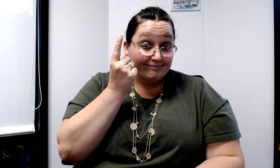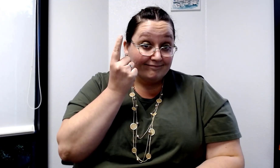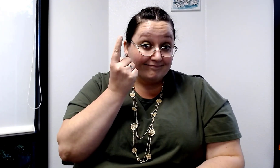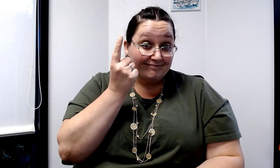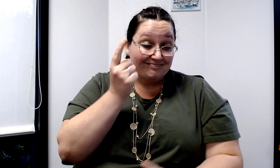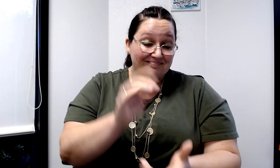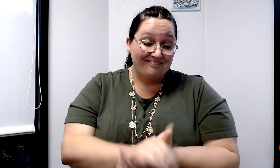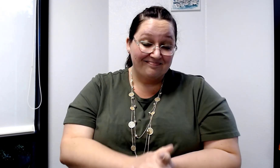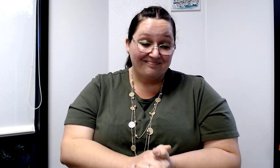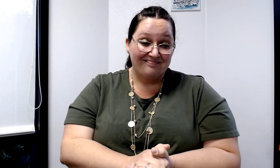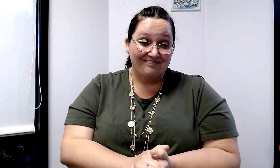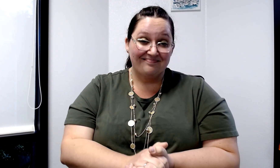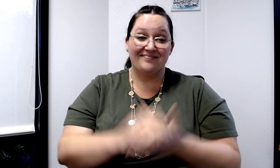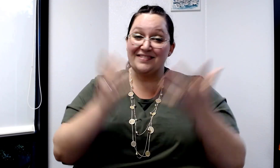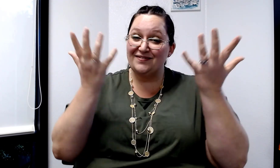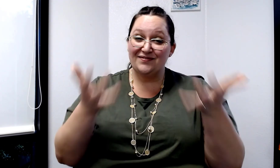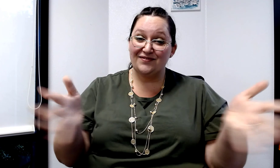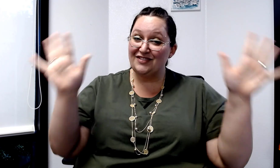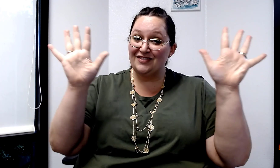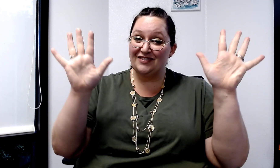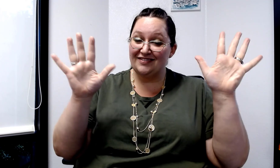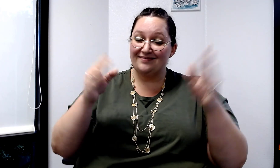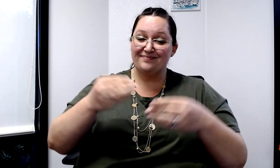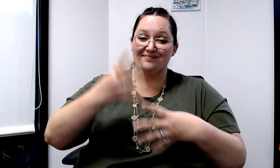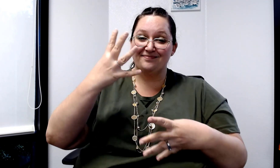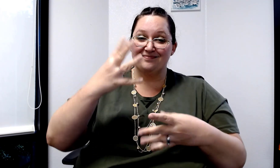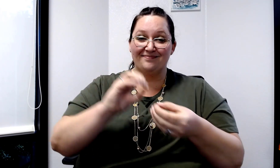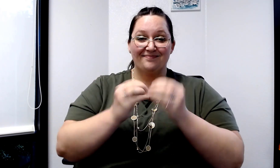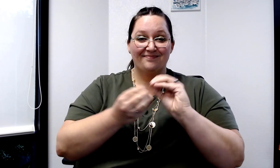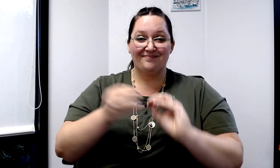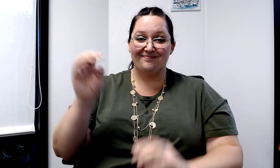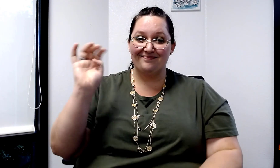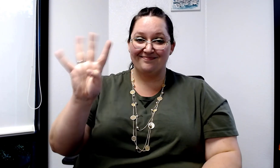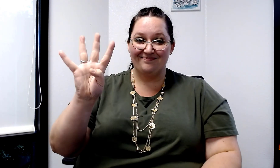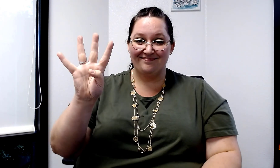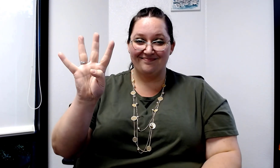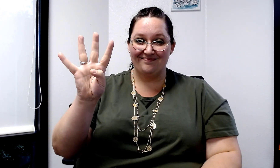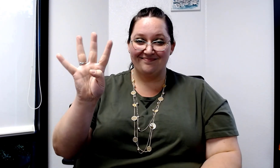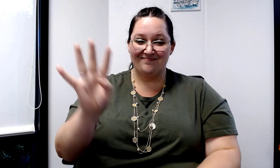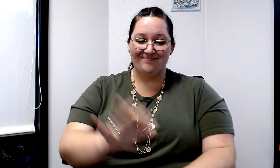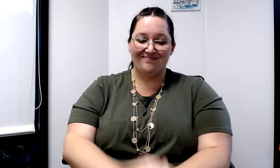be the borrow. All right, that's it for list number 4.